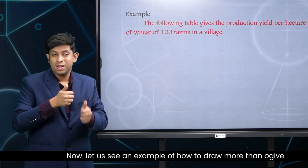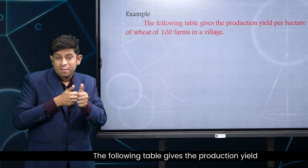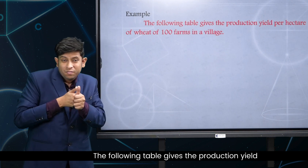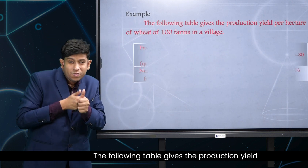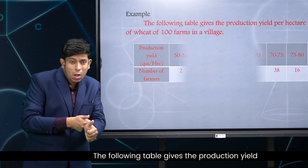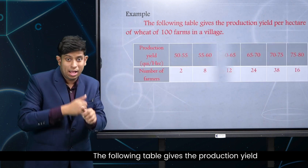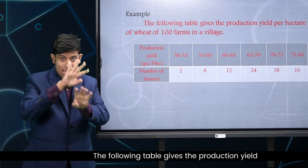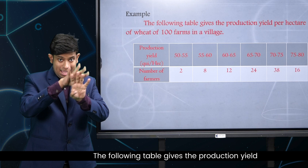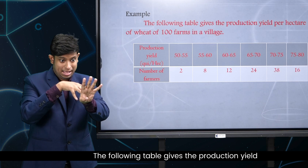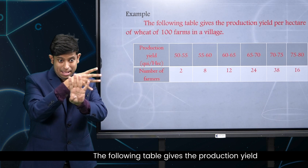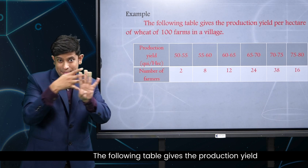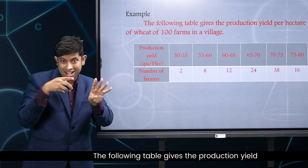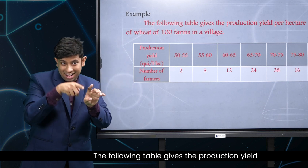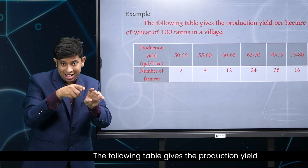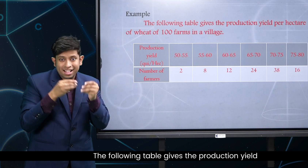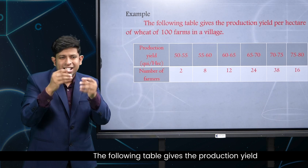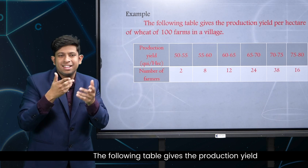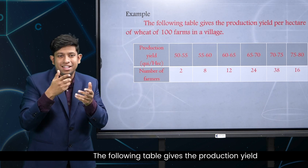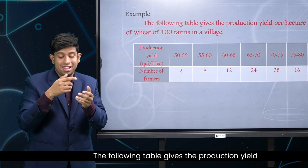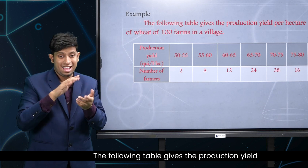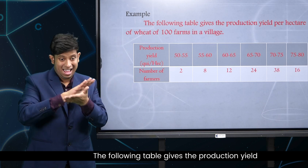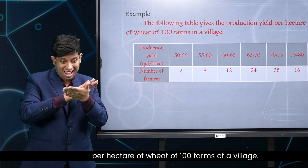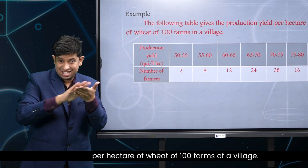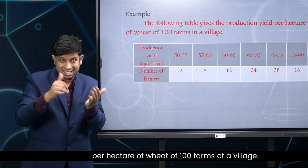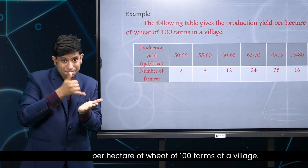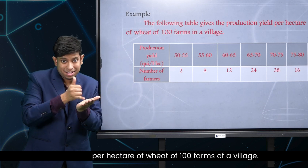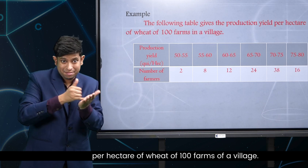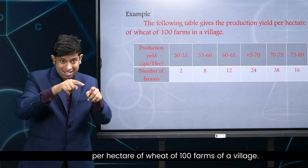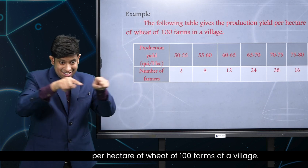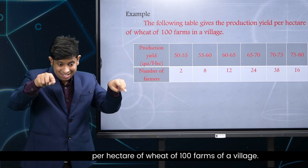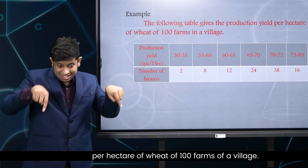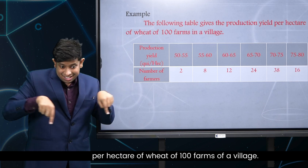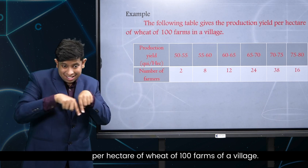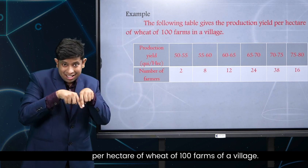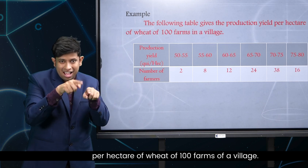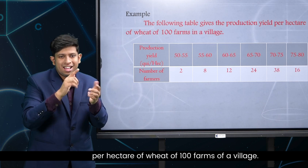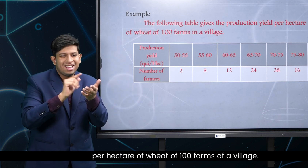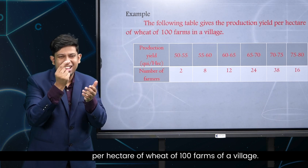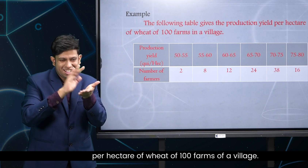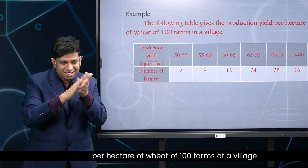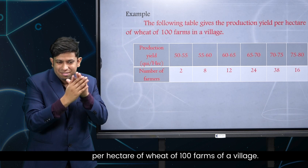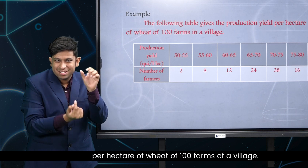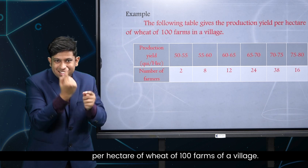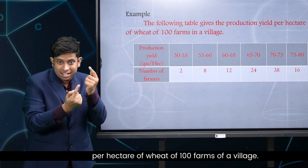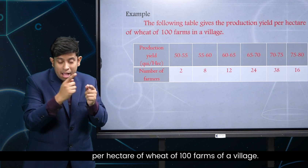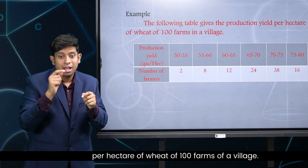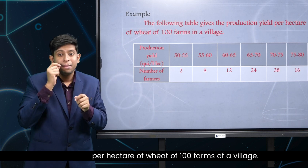The following table gives the production yield per hectare of wheat of 100 farms of a village.